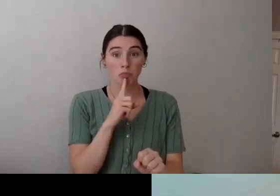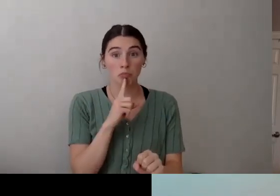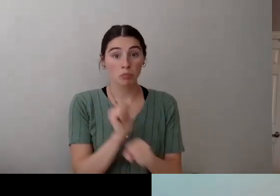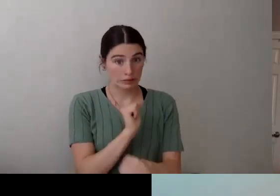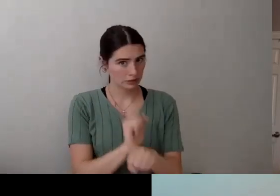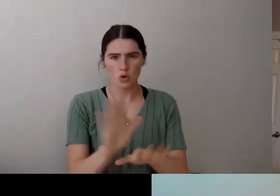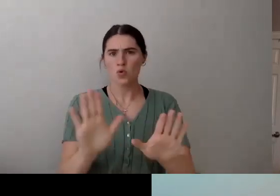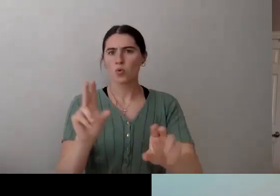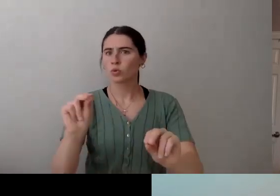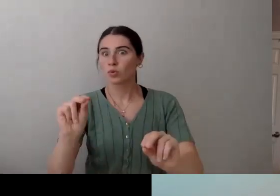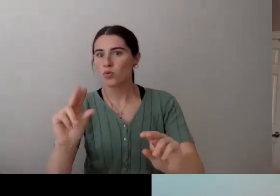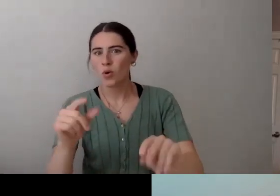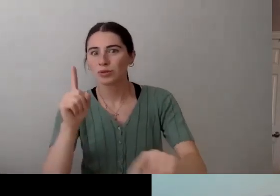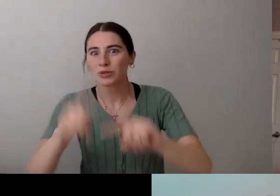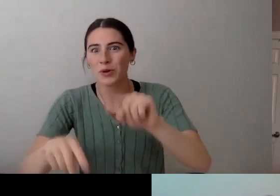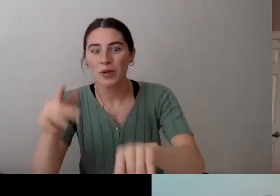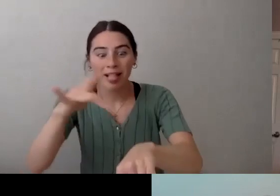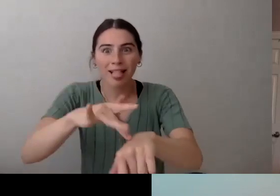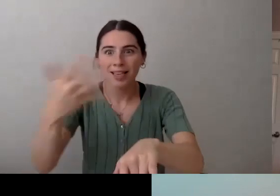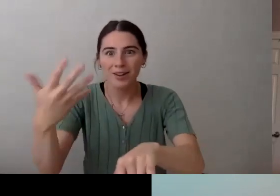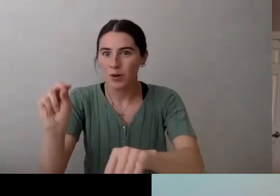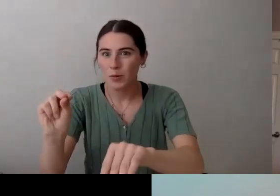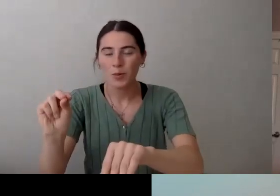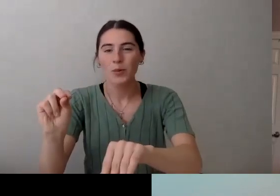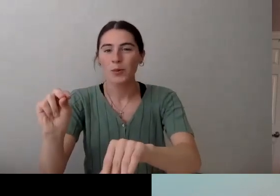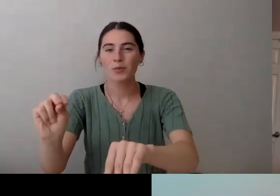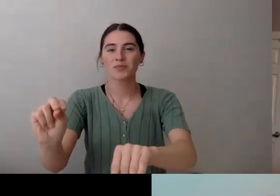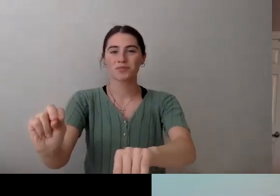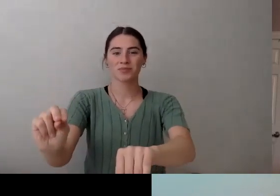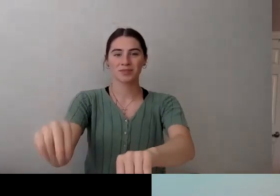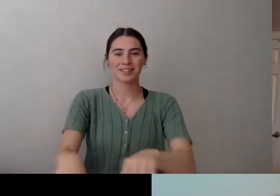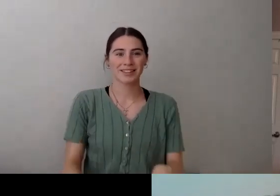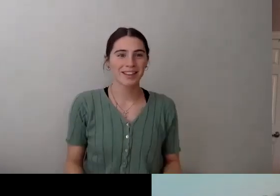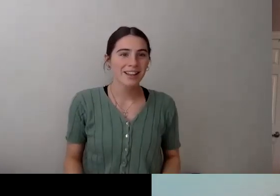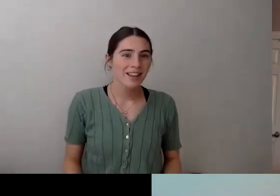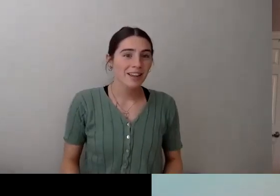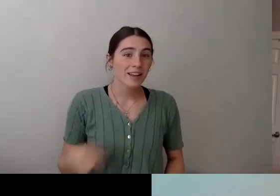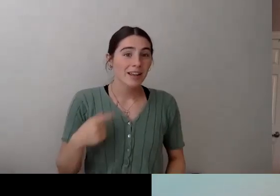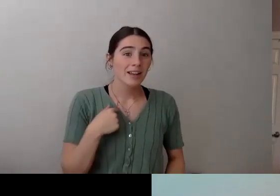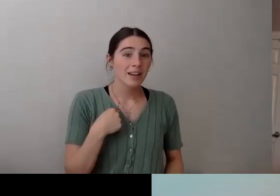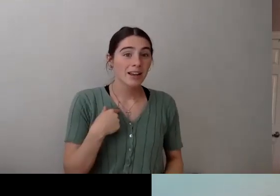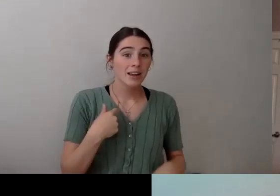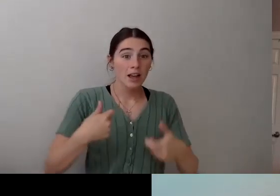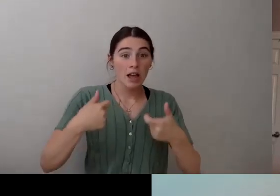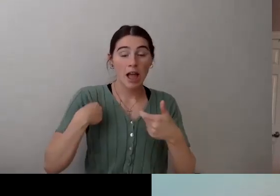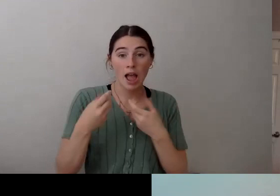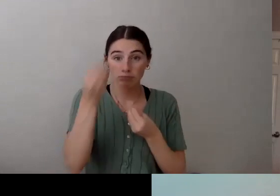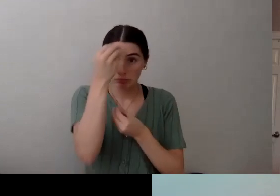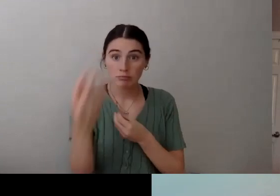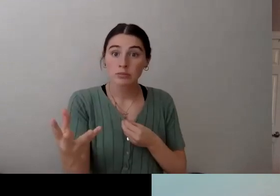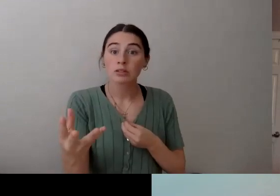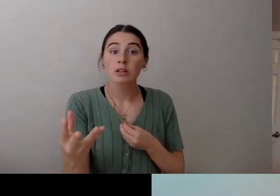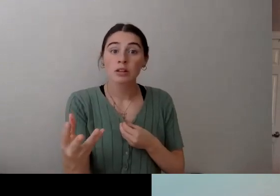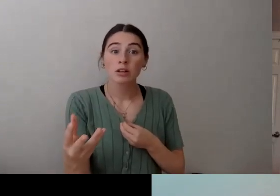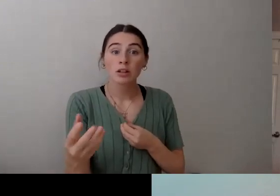And in fact, another trick is I highly recommend using a